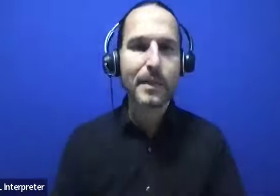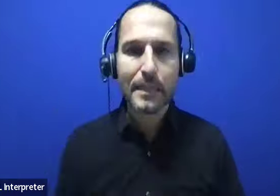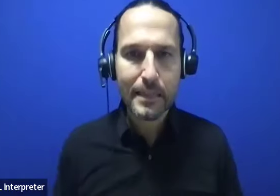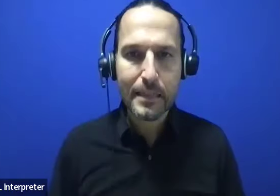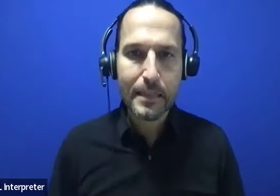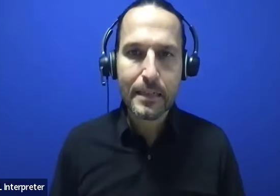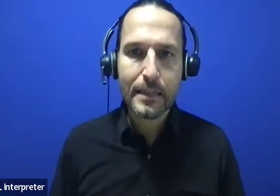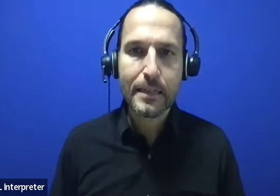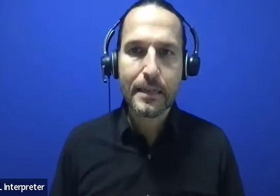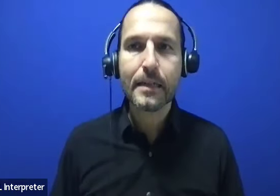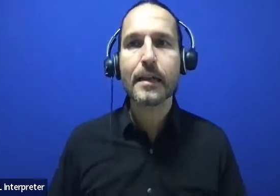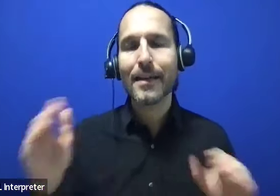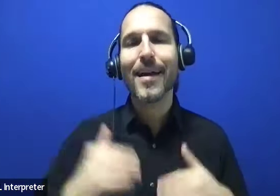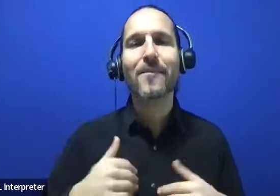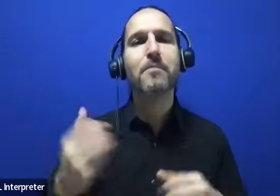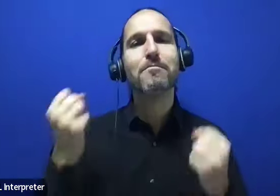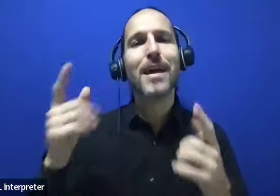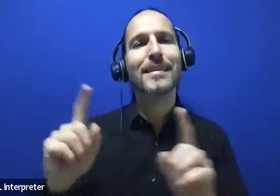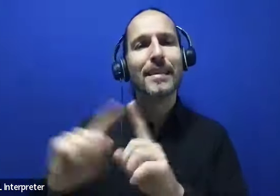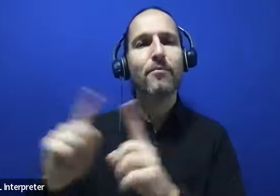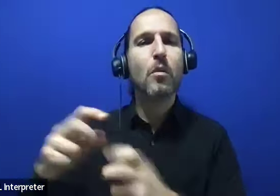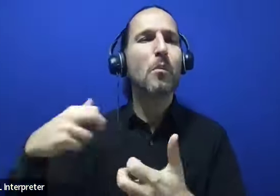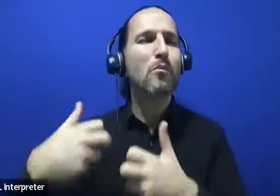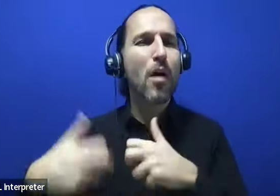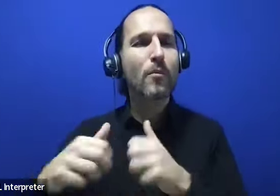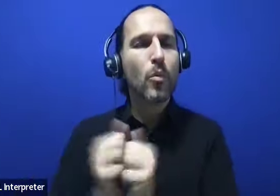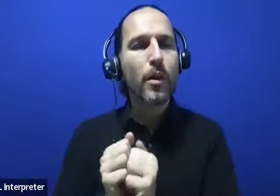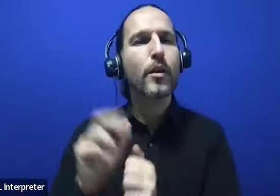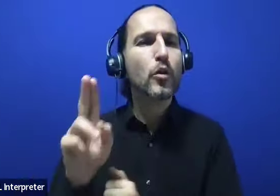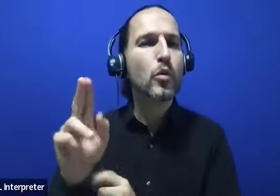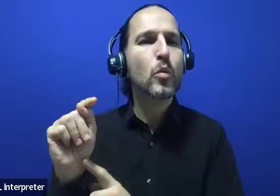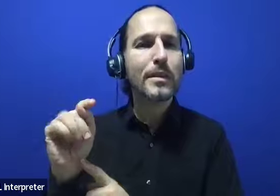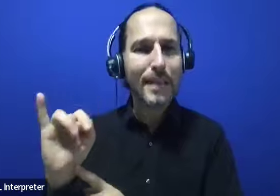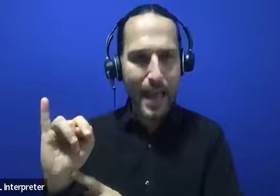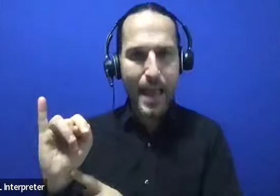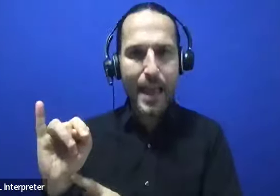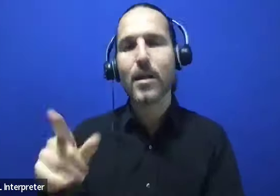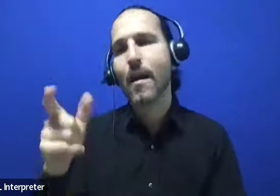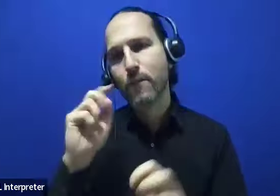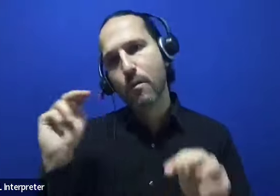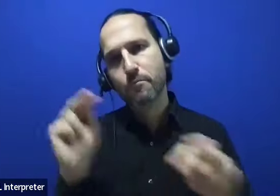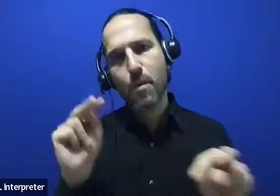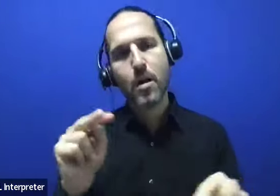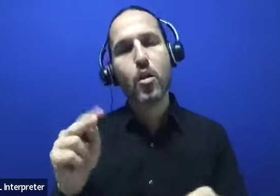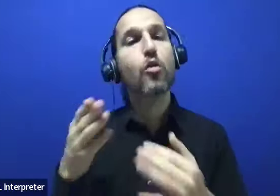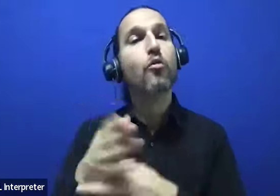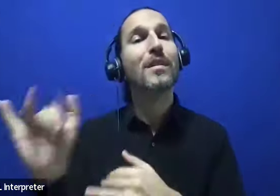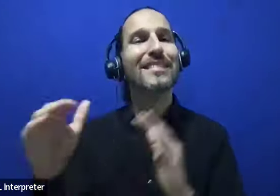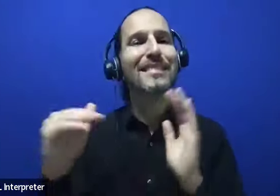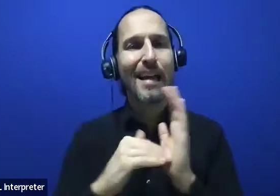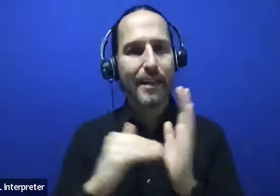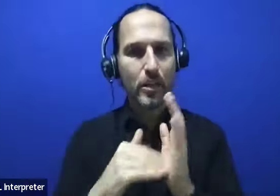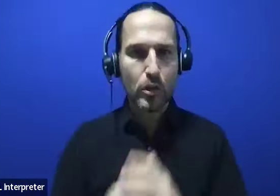There are many different kinds of urinary tract anomalies associated with charge as well, and those would have to be monitored by a physician.